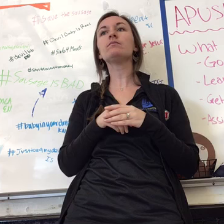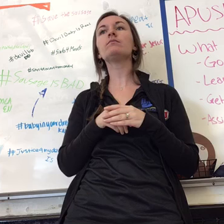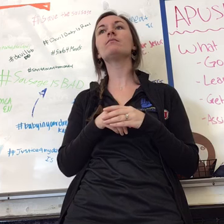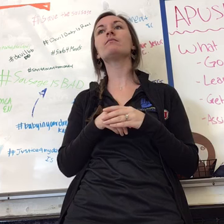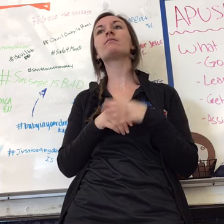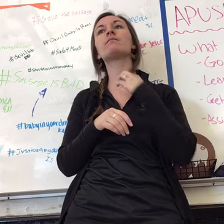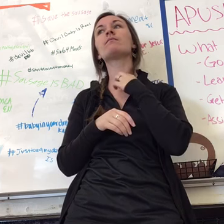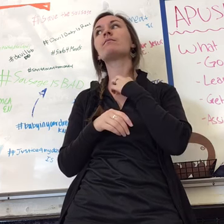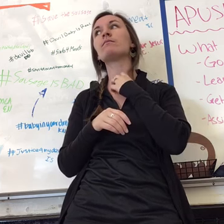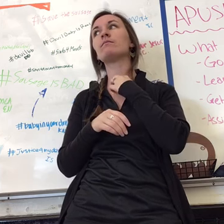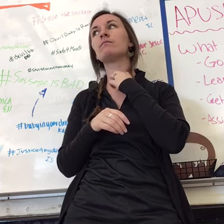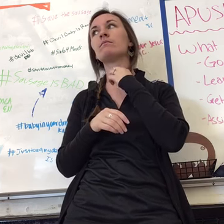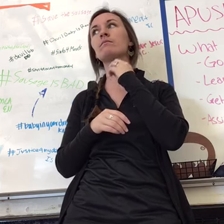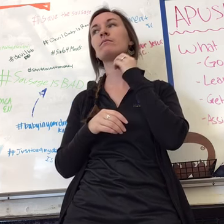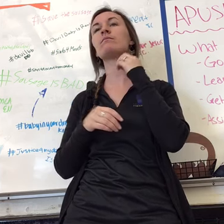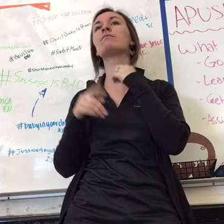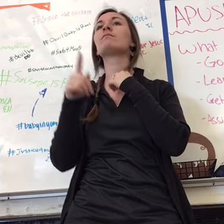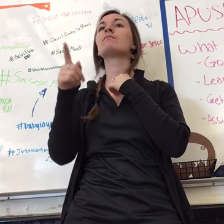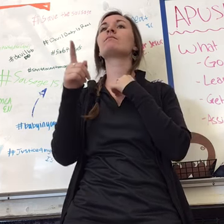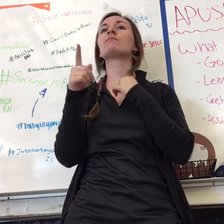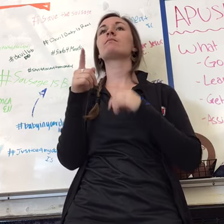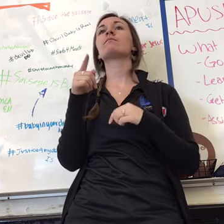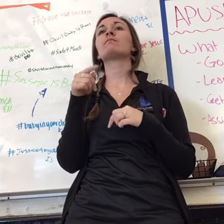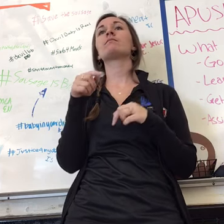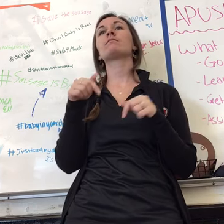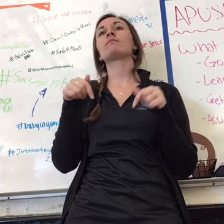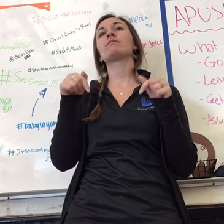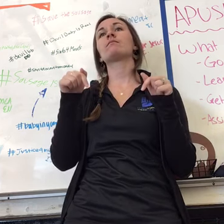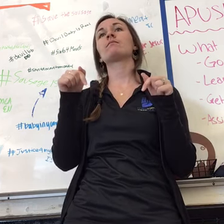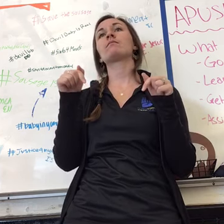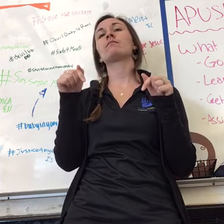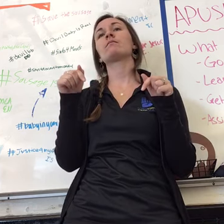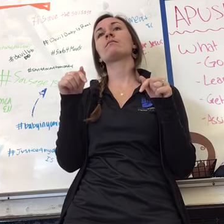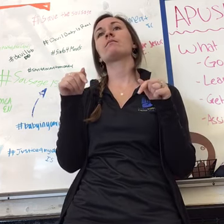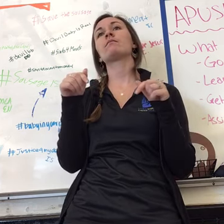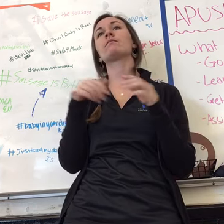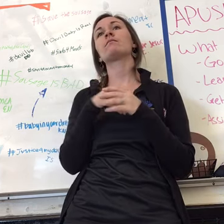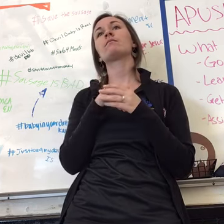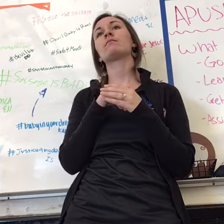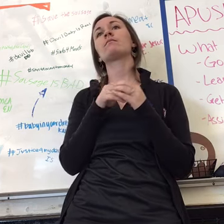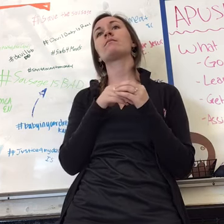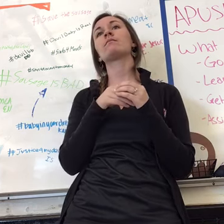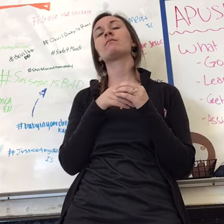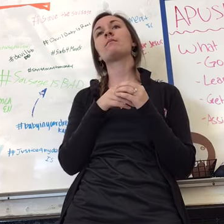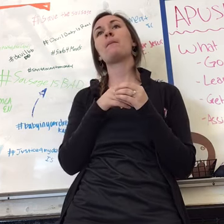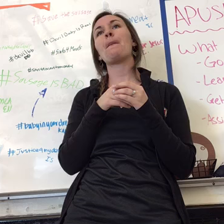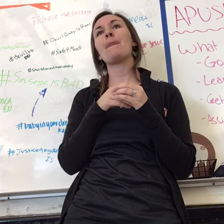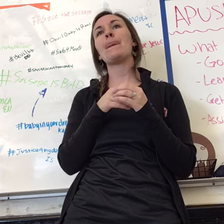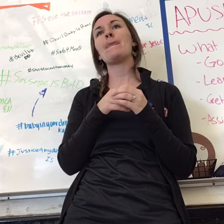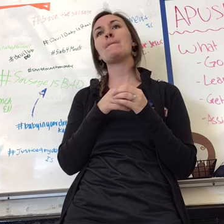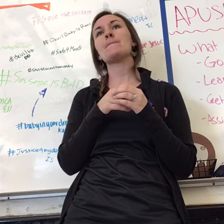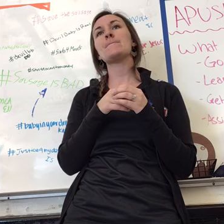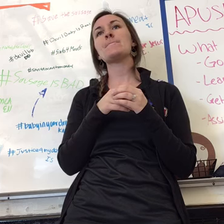APUSH is the Second Industrial Revolution, which is like 1800s. Any more questions?